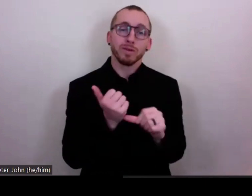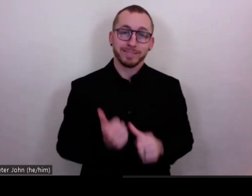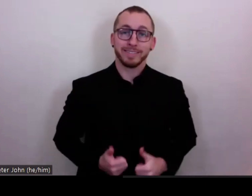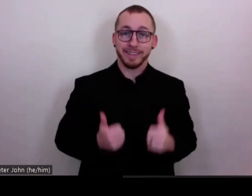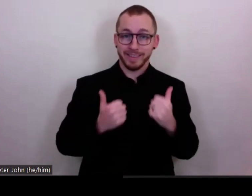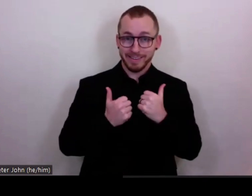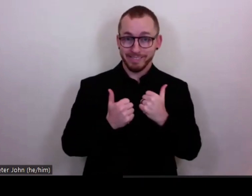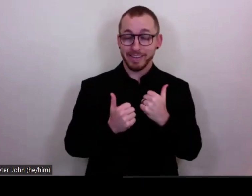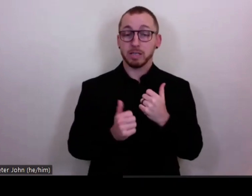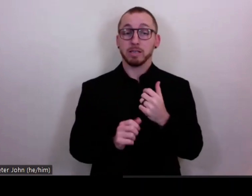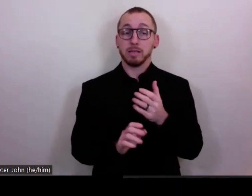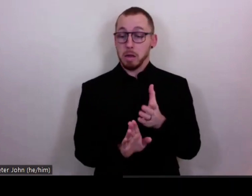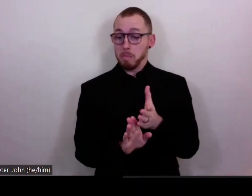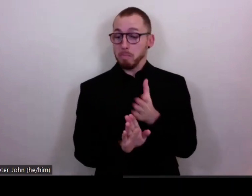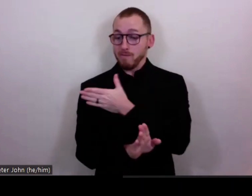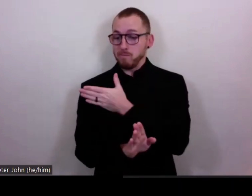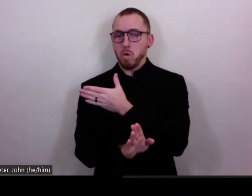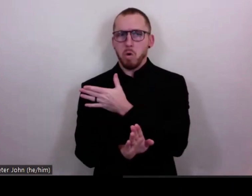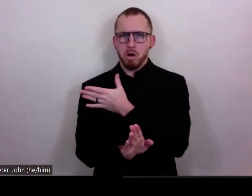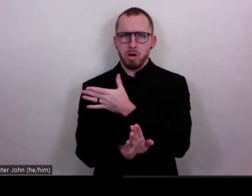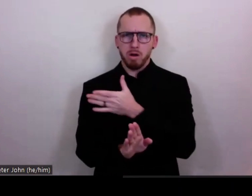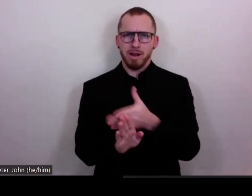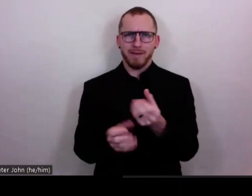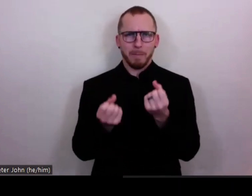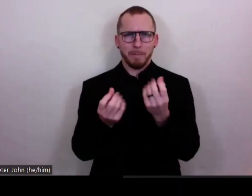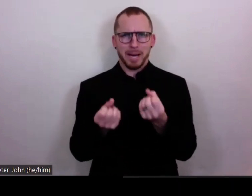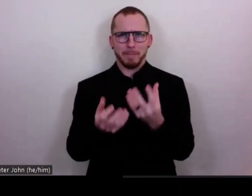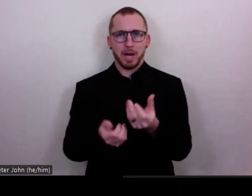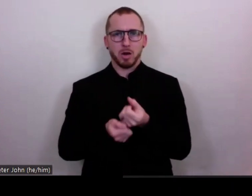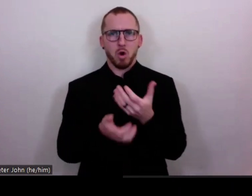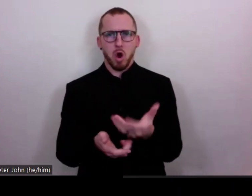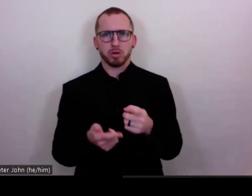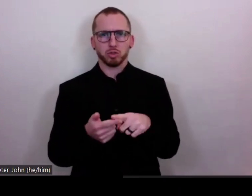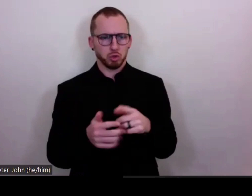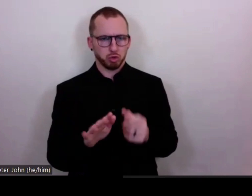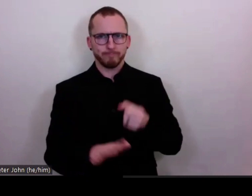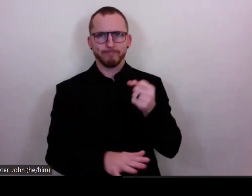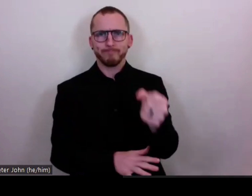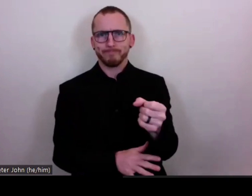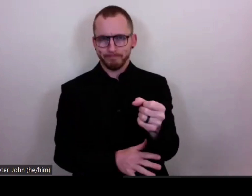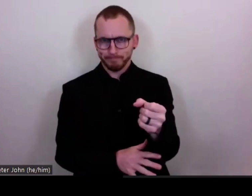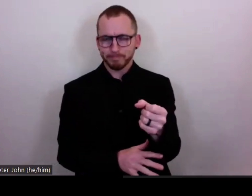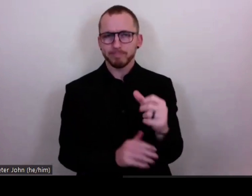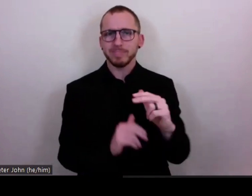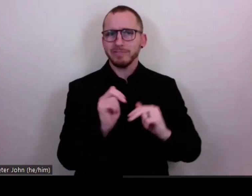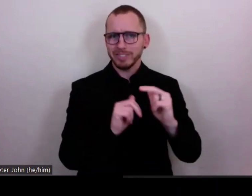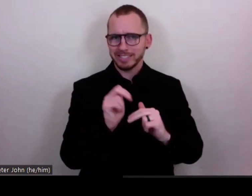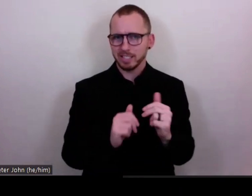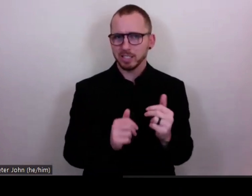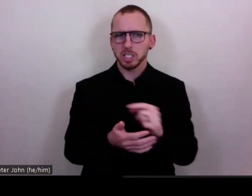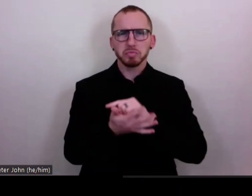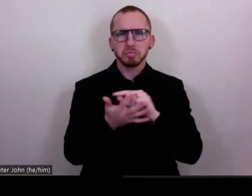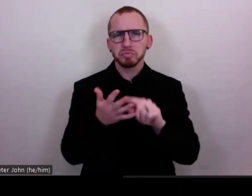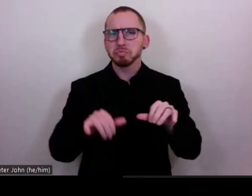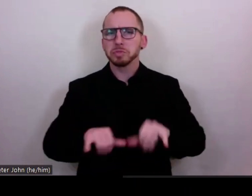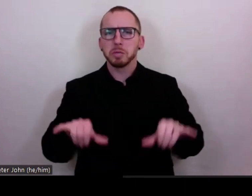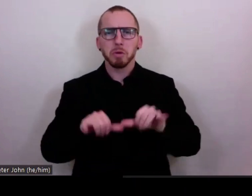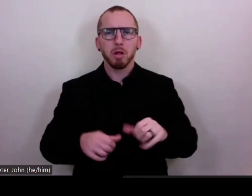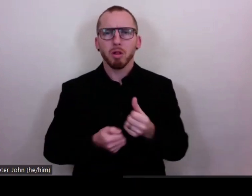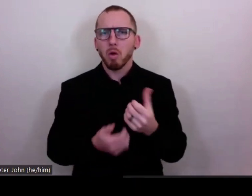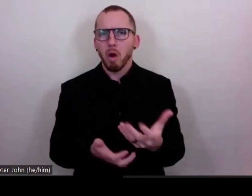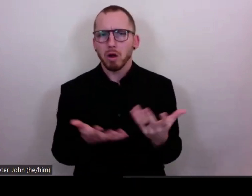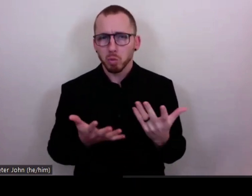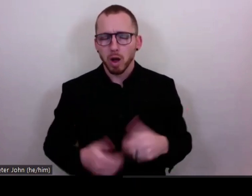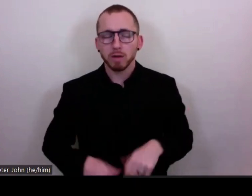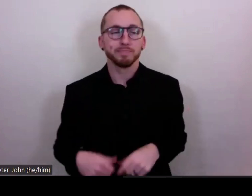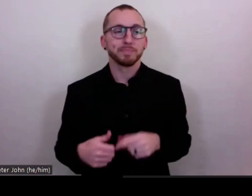happen that cause them to be in that facility. What are some of the things that would be typical? Well, they